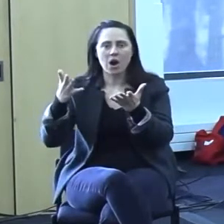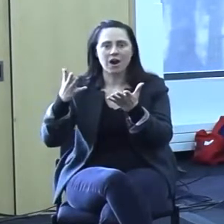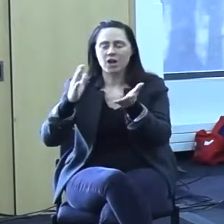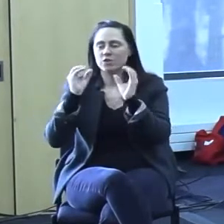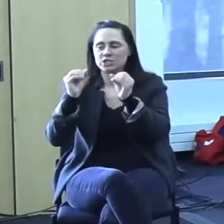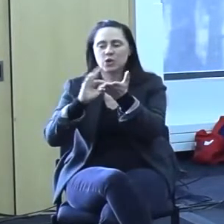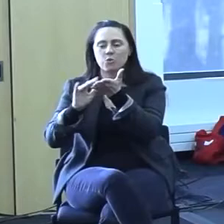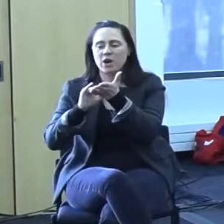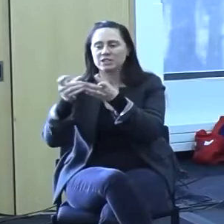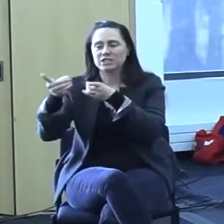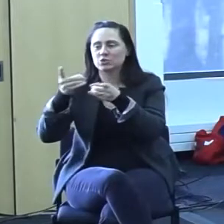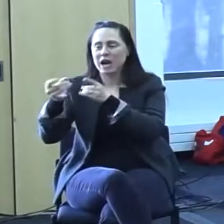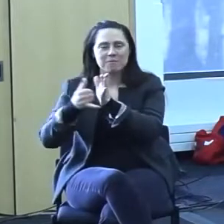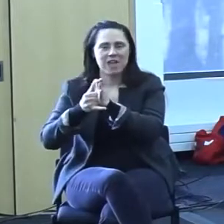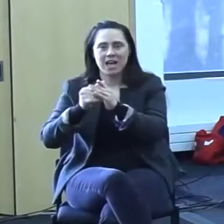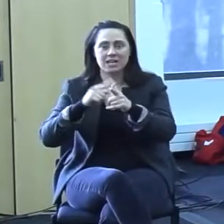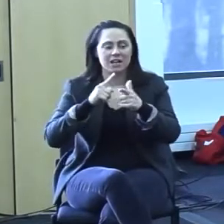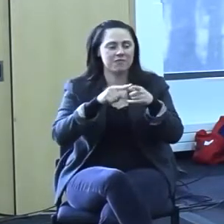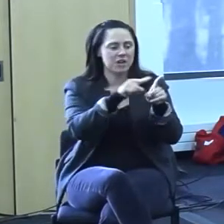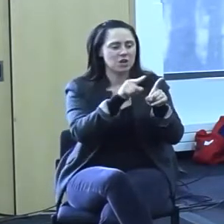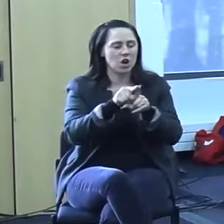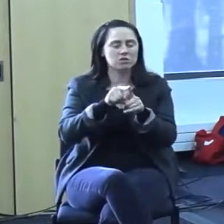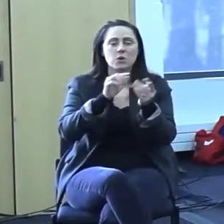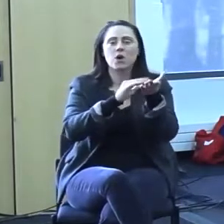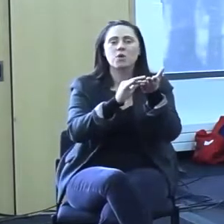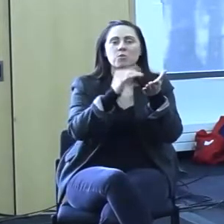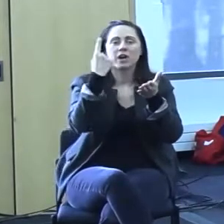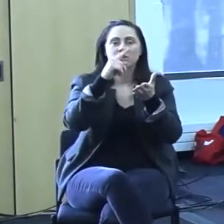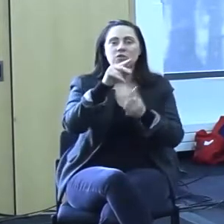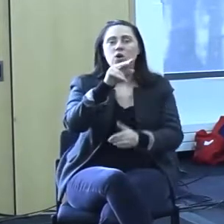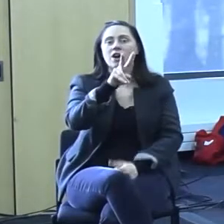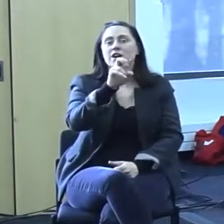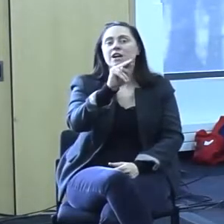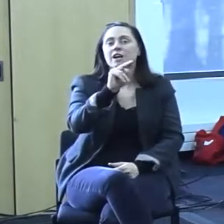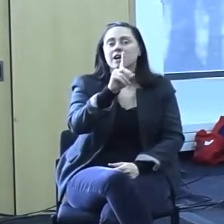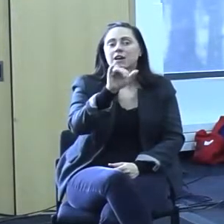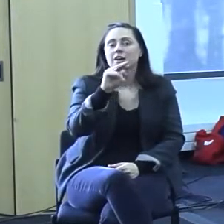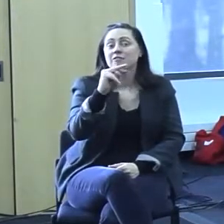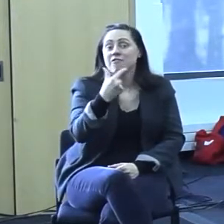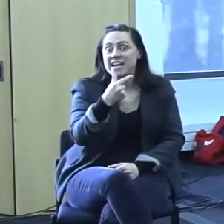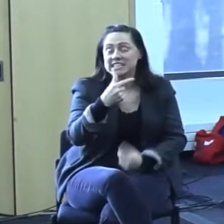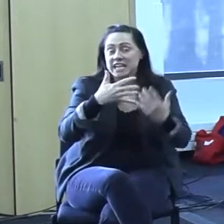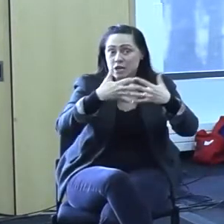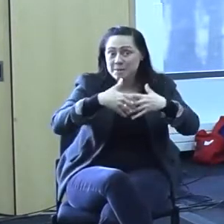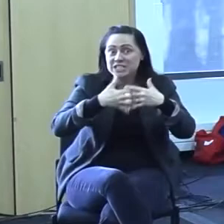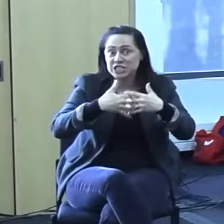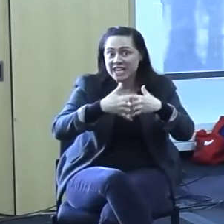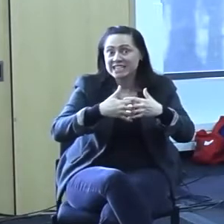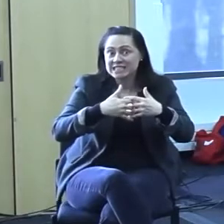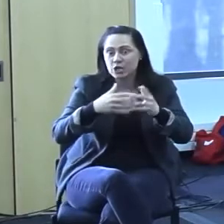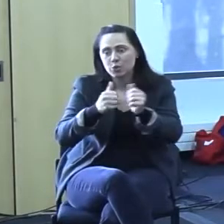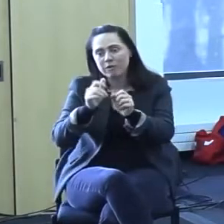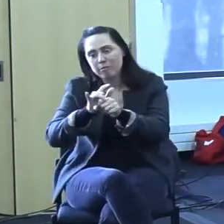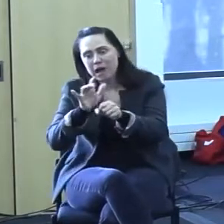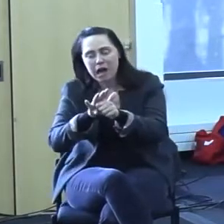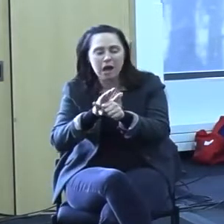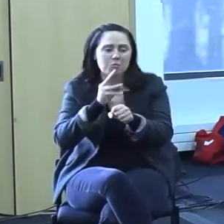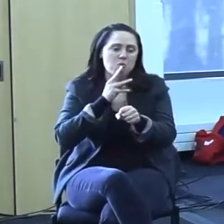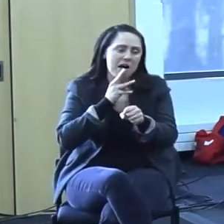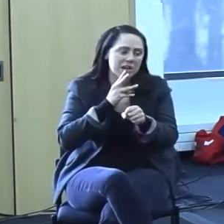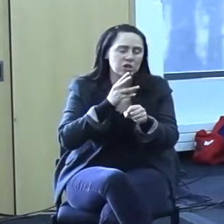is. And then also Braille for vending machines. I feel like in many places that can